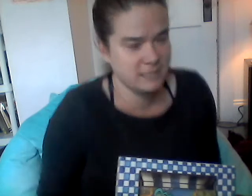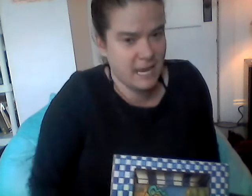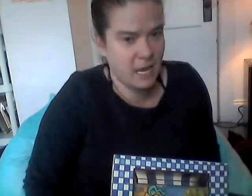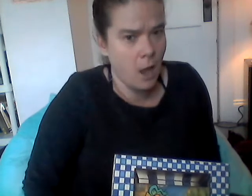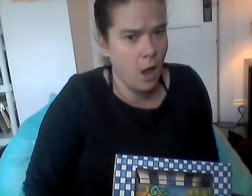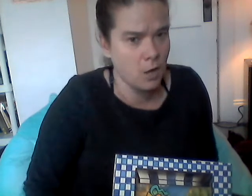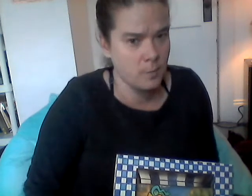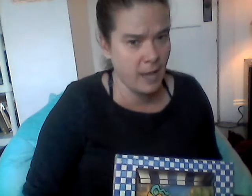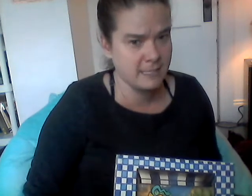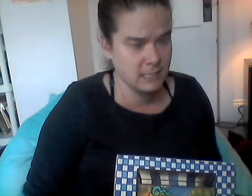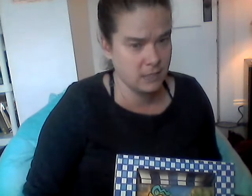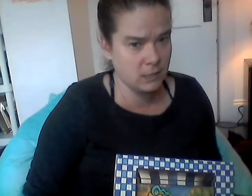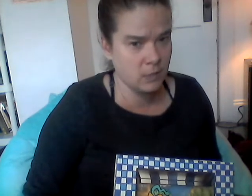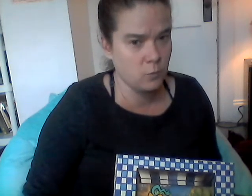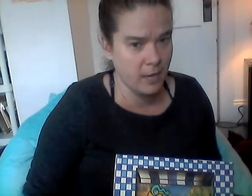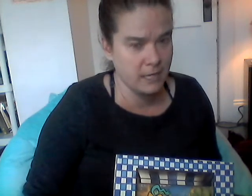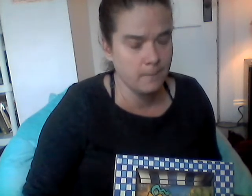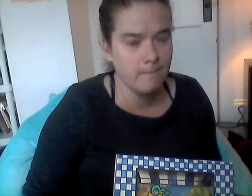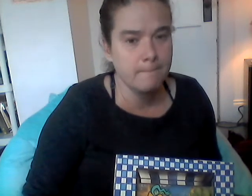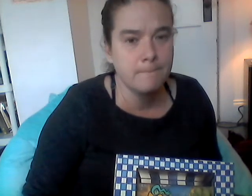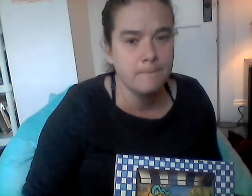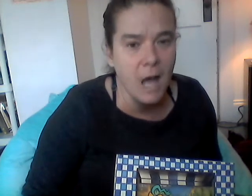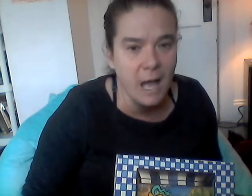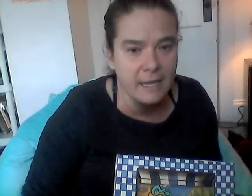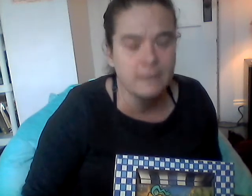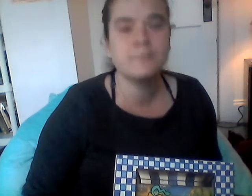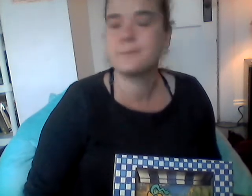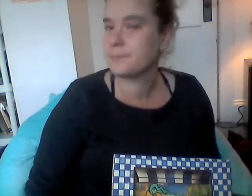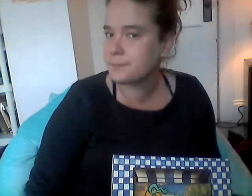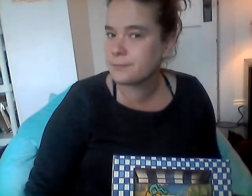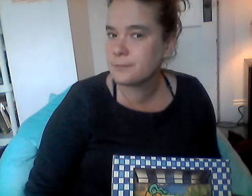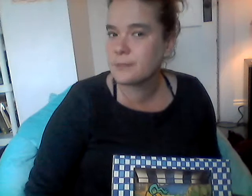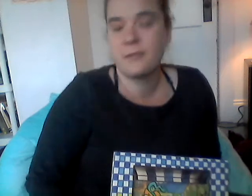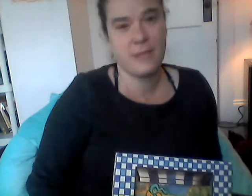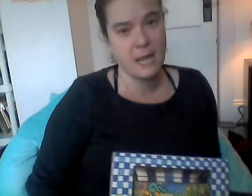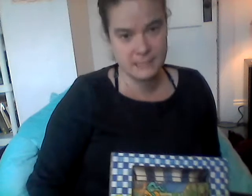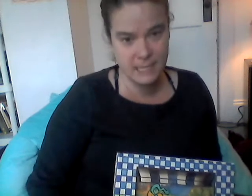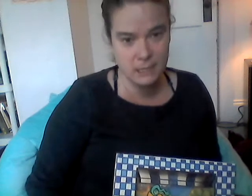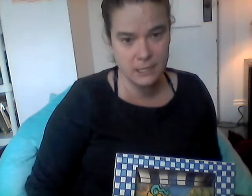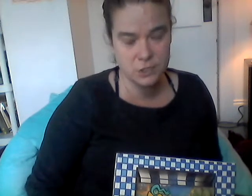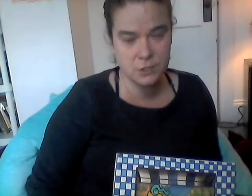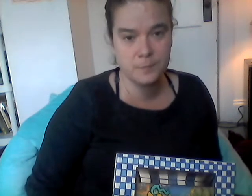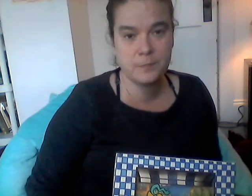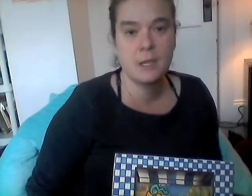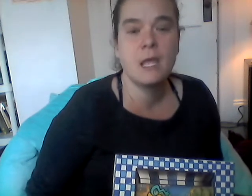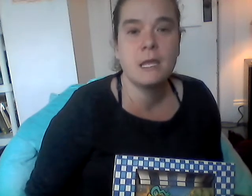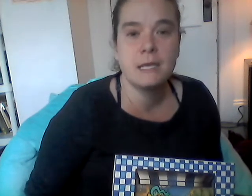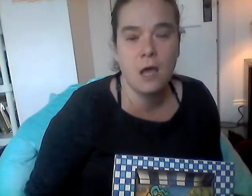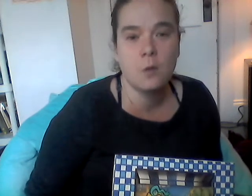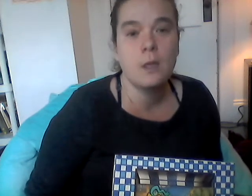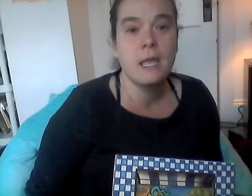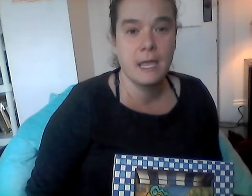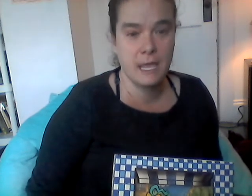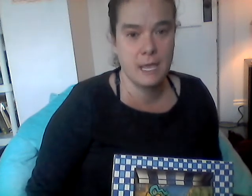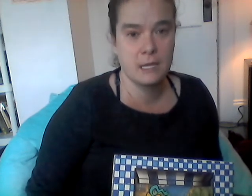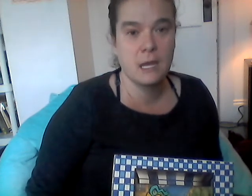say our bias clearly. Ready? Bye. That's English. Now, in